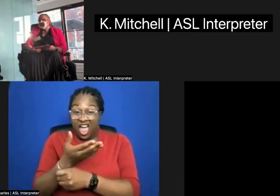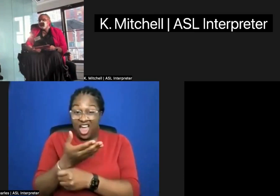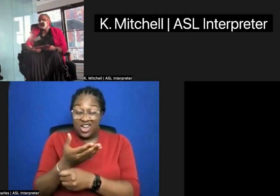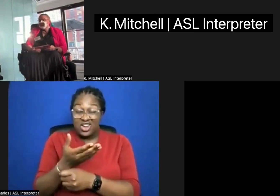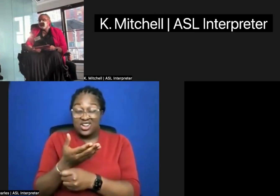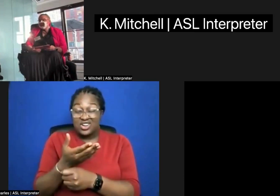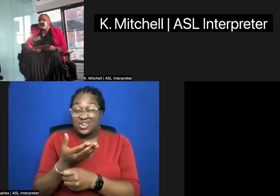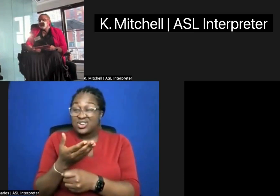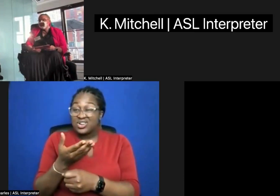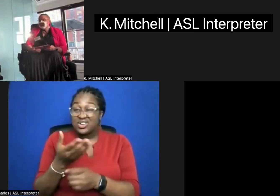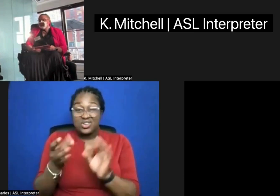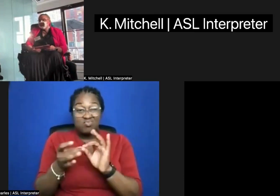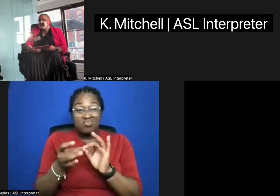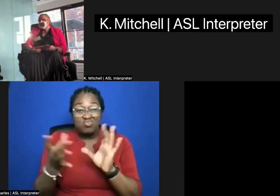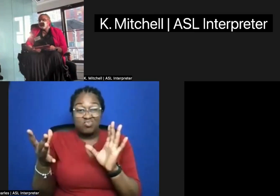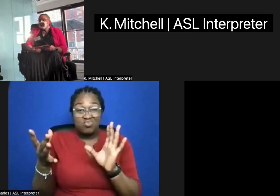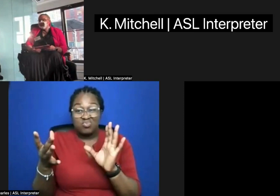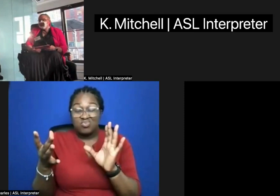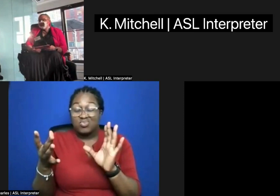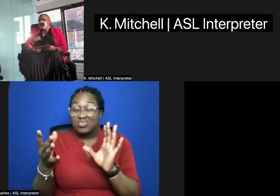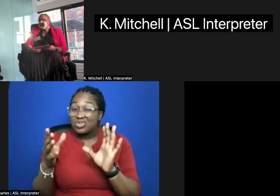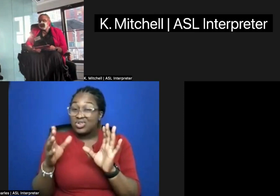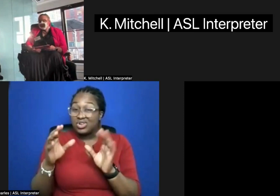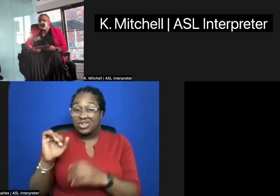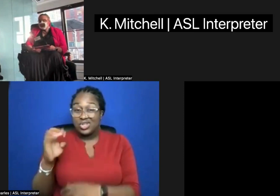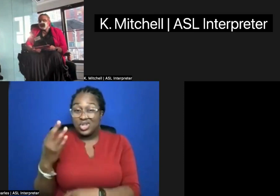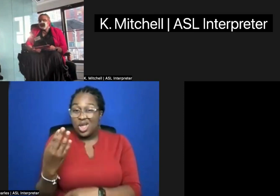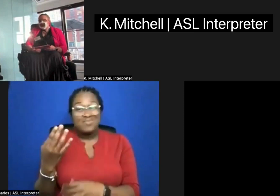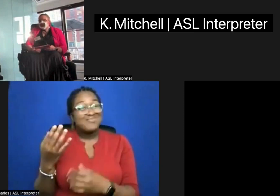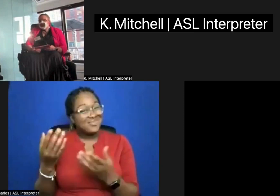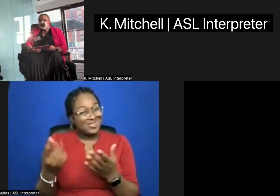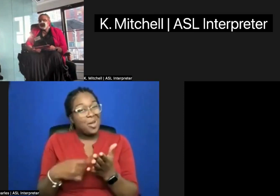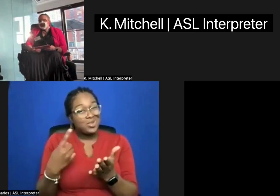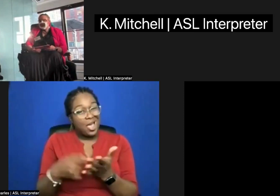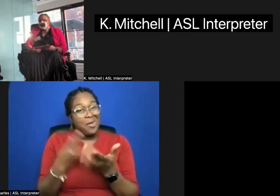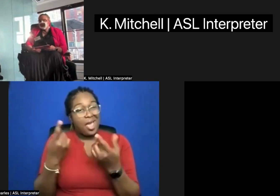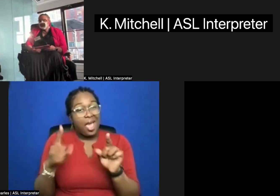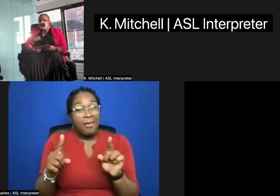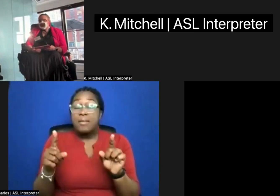happen, you now have a case. If